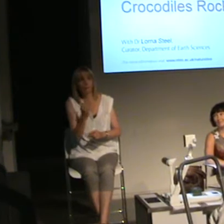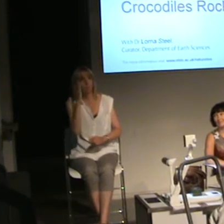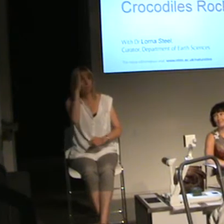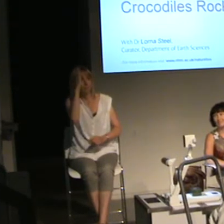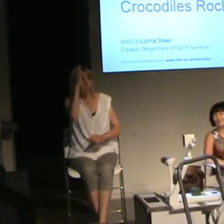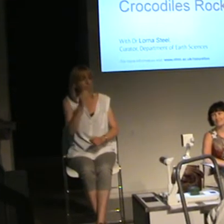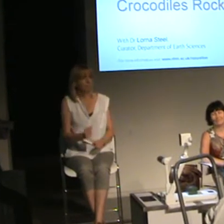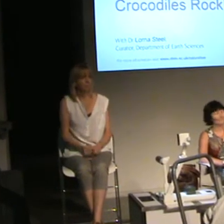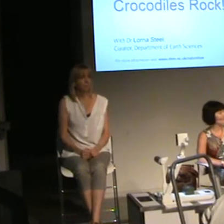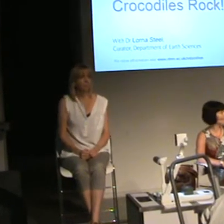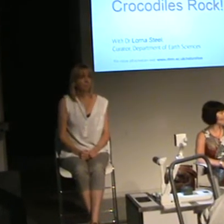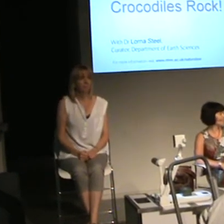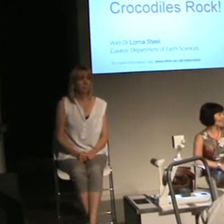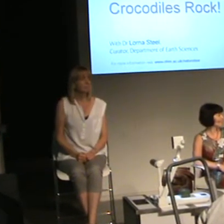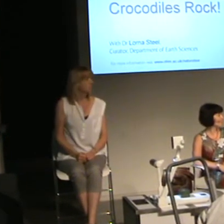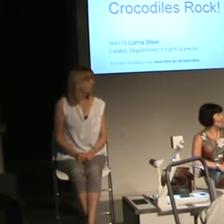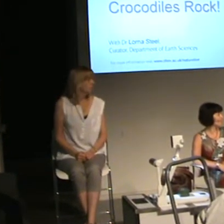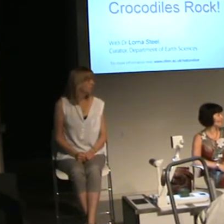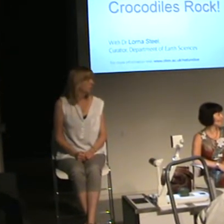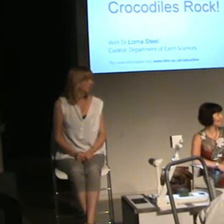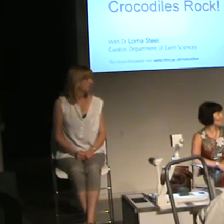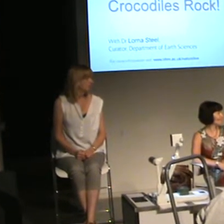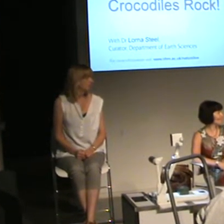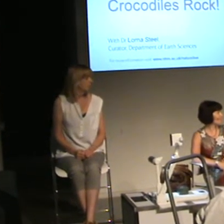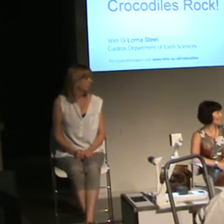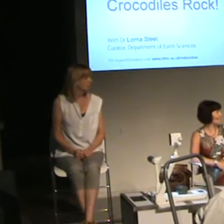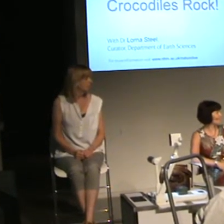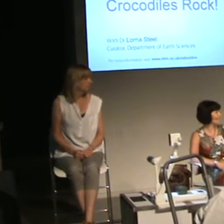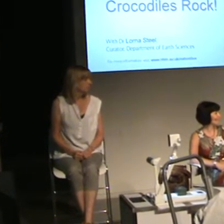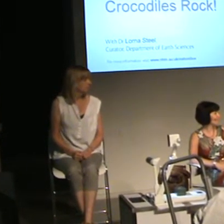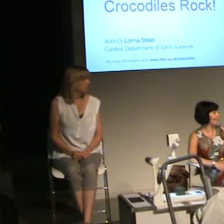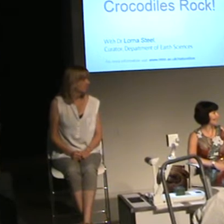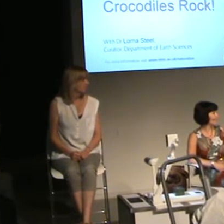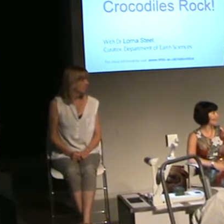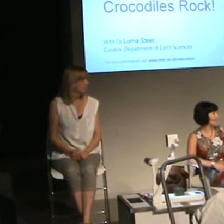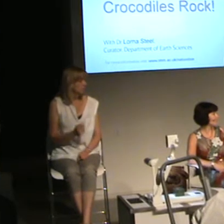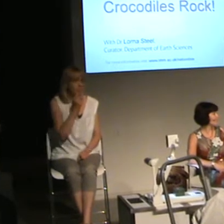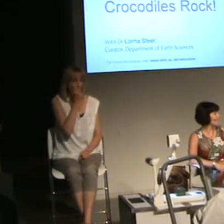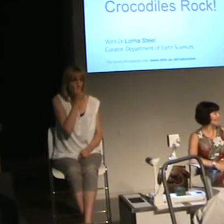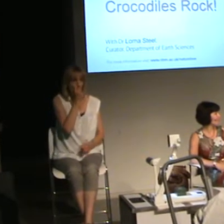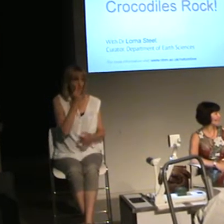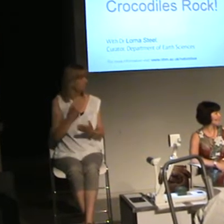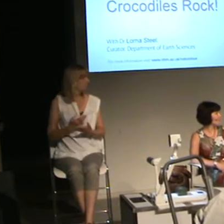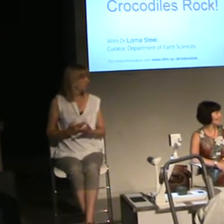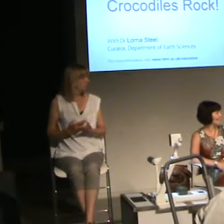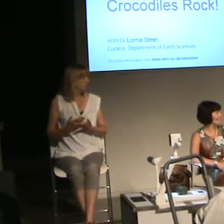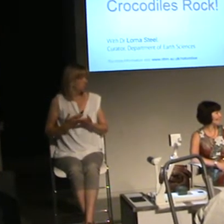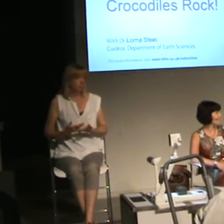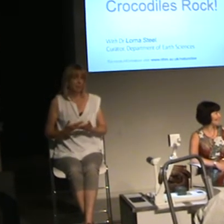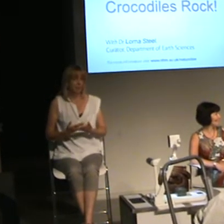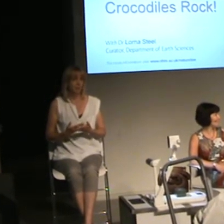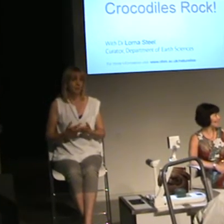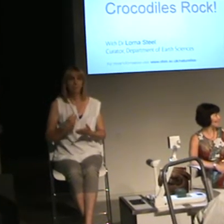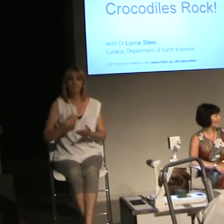microphone. If you're nearer towards the back, I'll probably repeat your question so that we can all hear you. And today, I'm delighted to say we've got